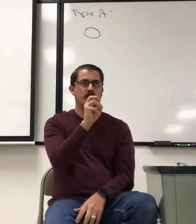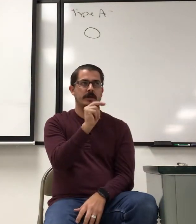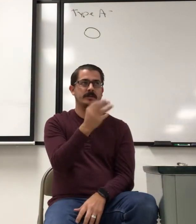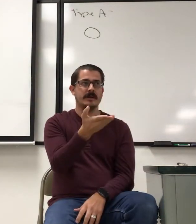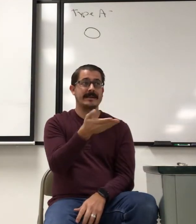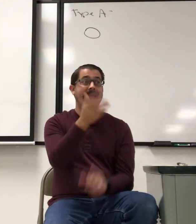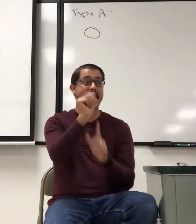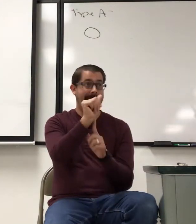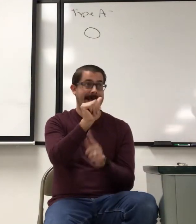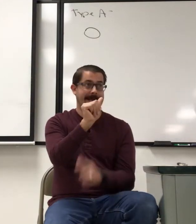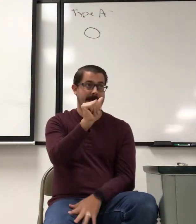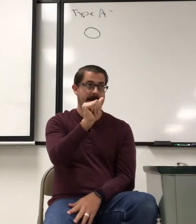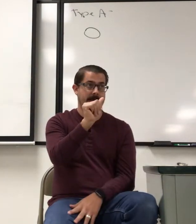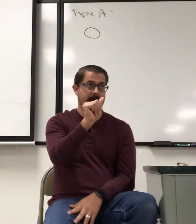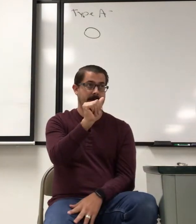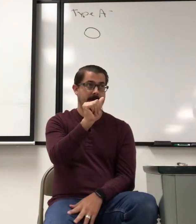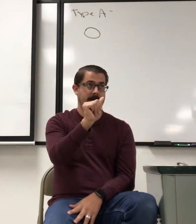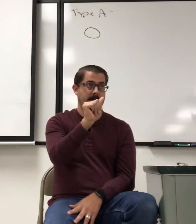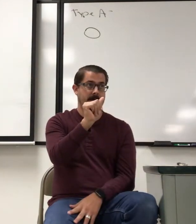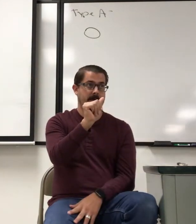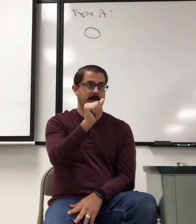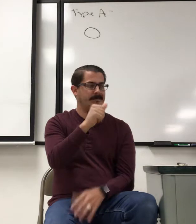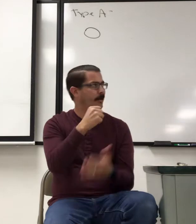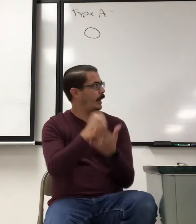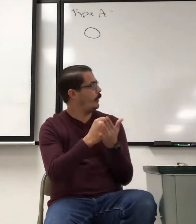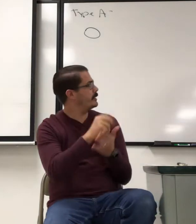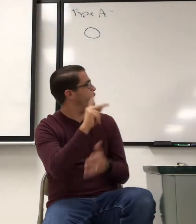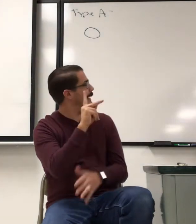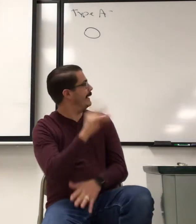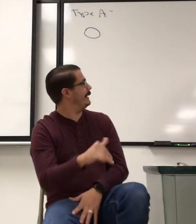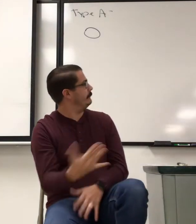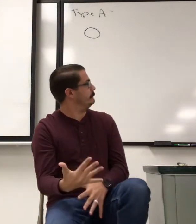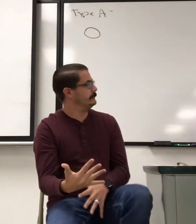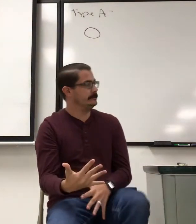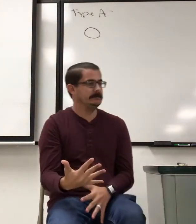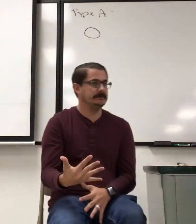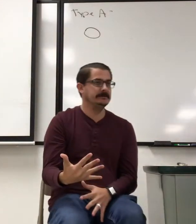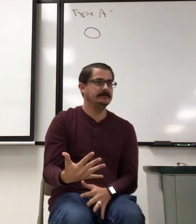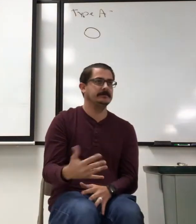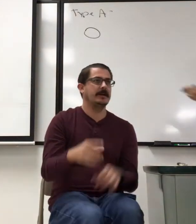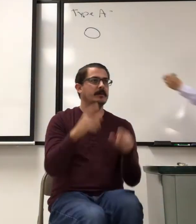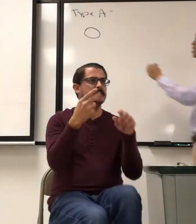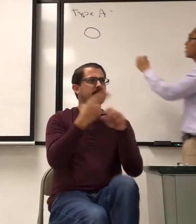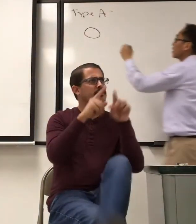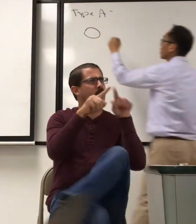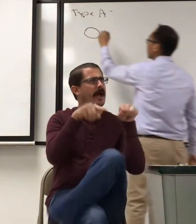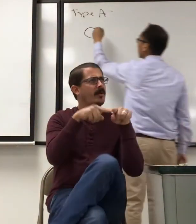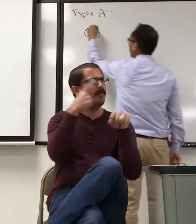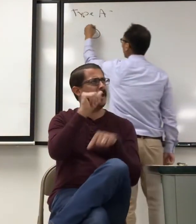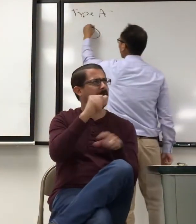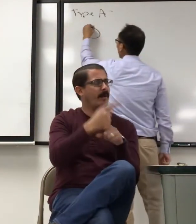A. Oh, I erased my key. I was using triangles, right?